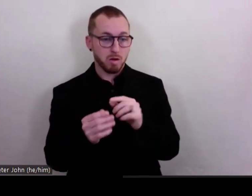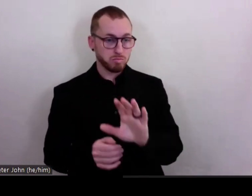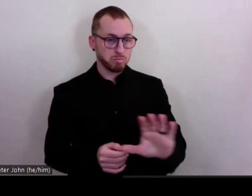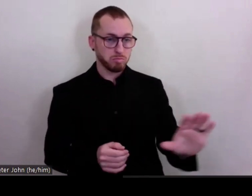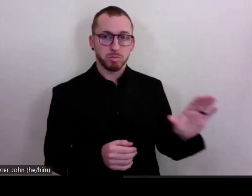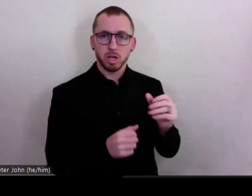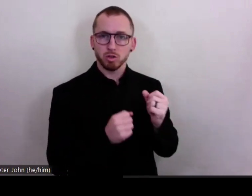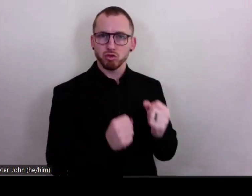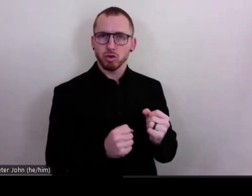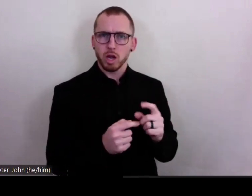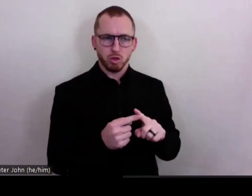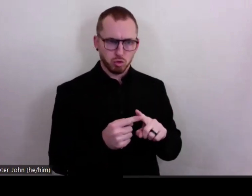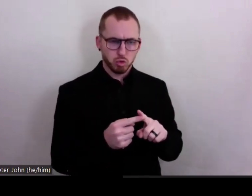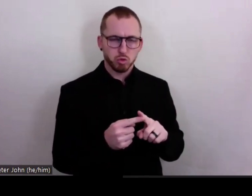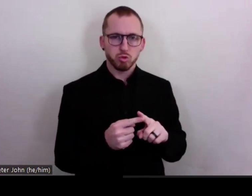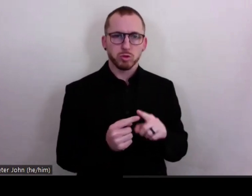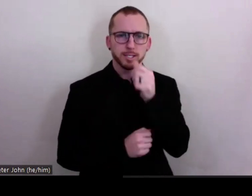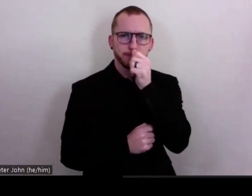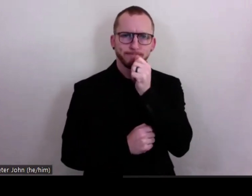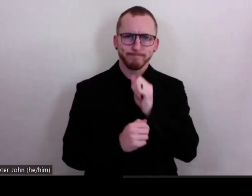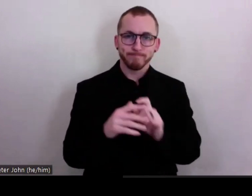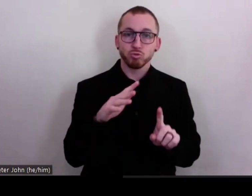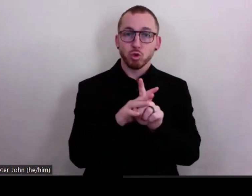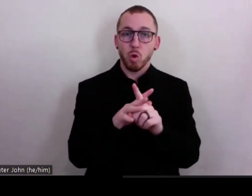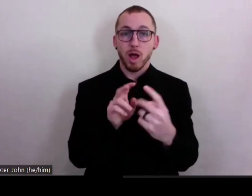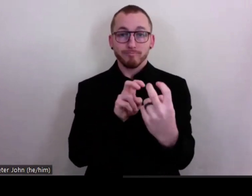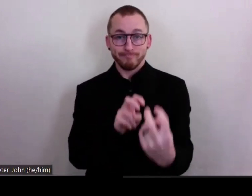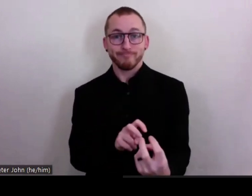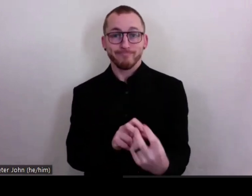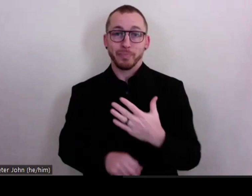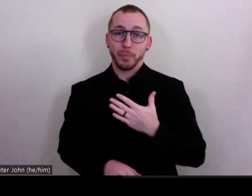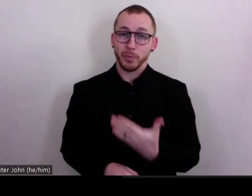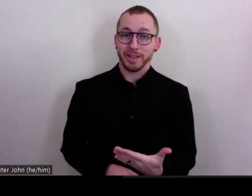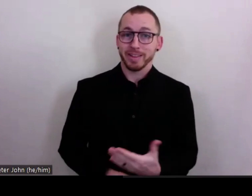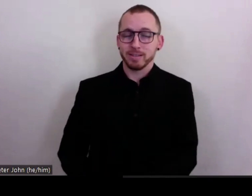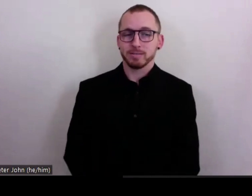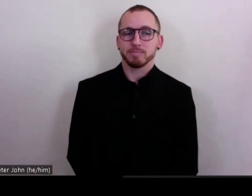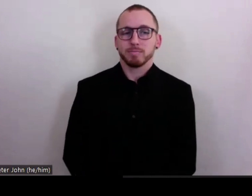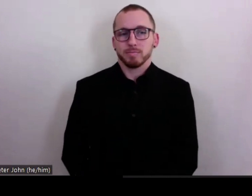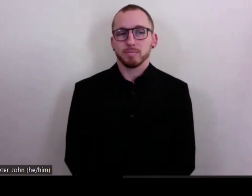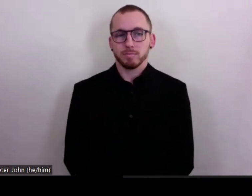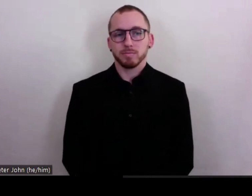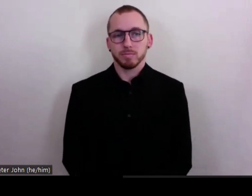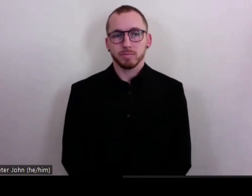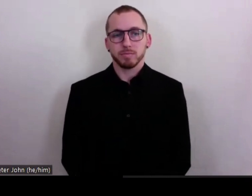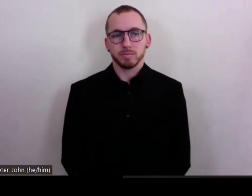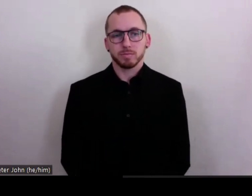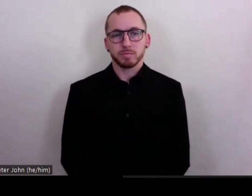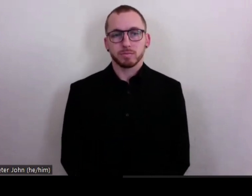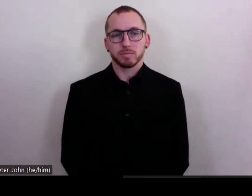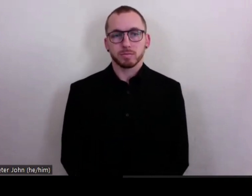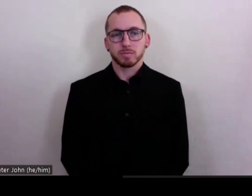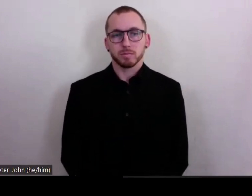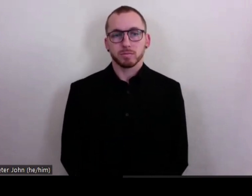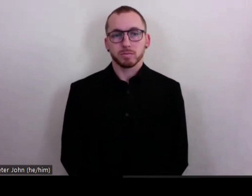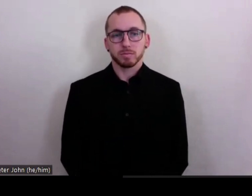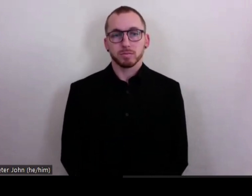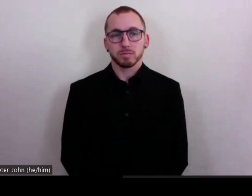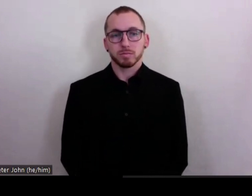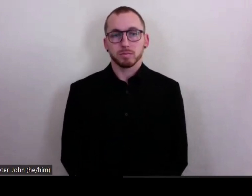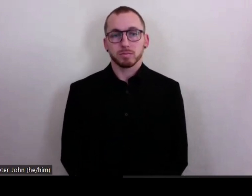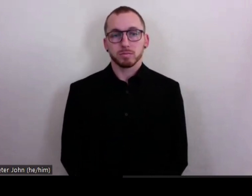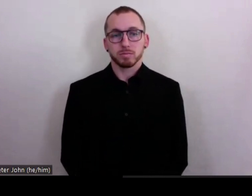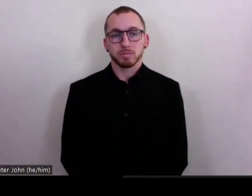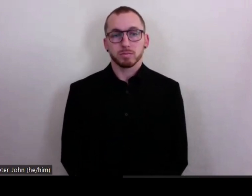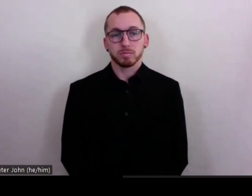to continue to show up, to continue to say, maybe this time will be different. And all it takes is one maybe